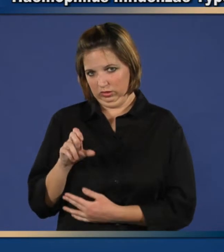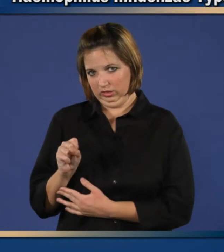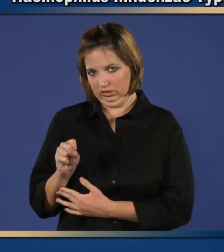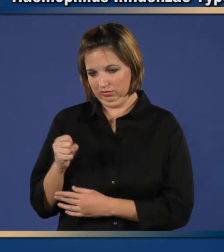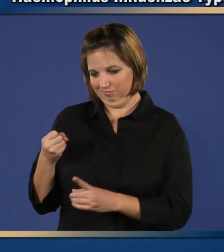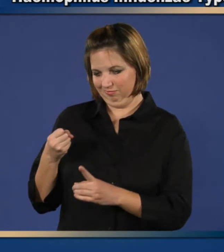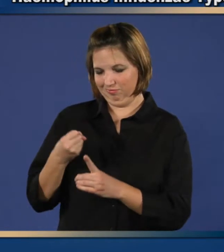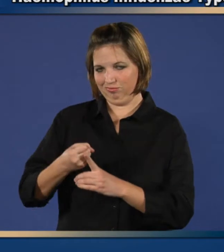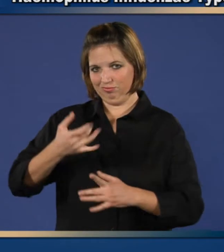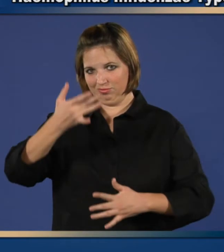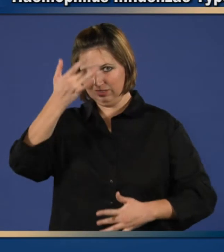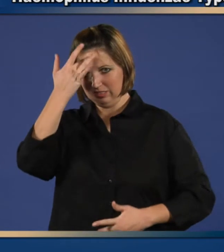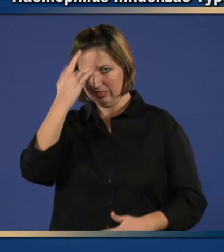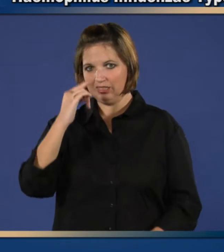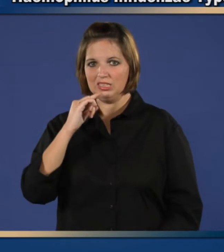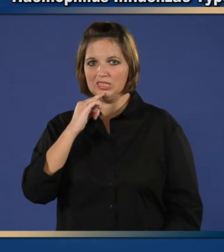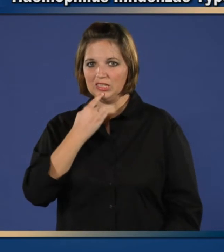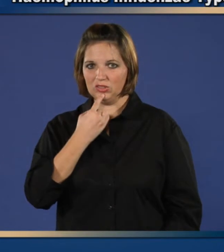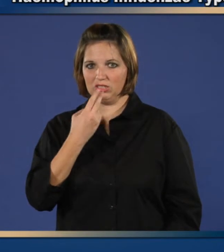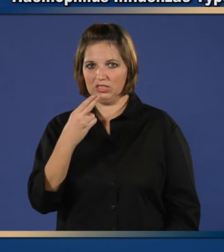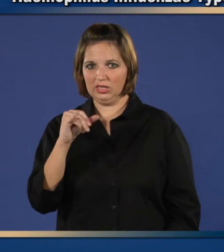severe Hib disease each year,